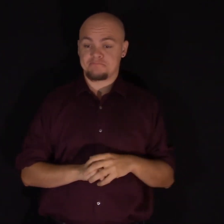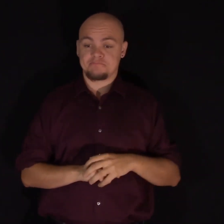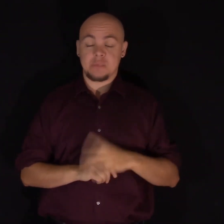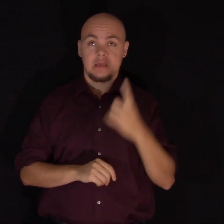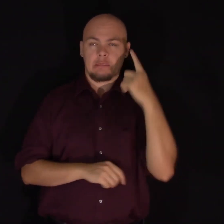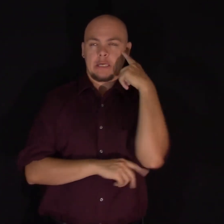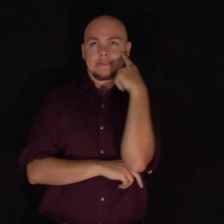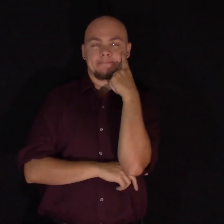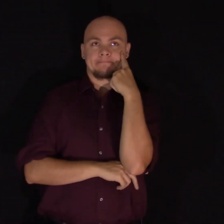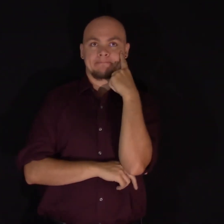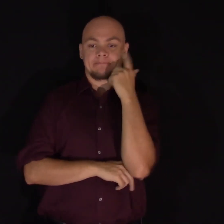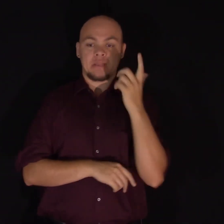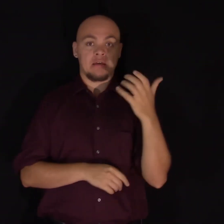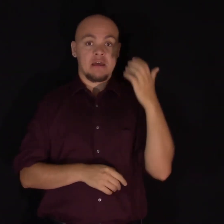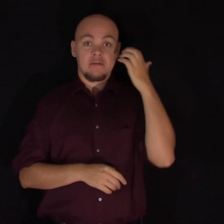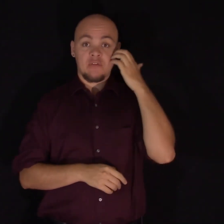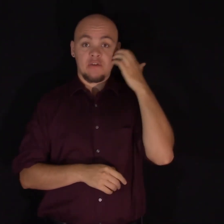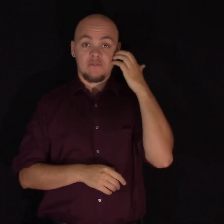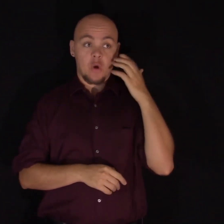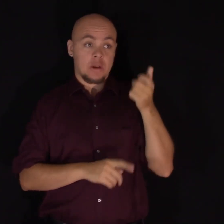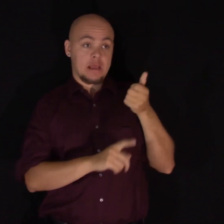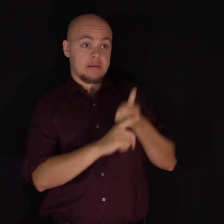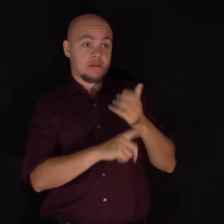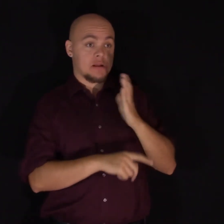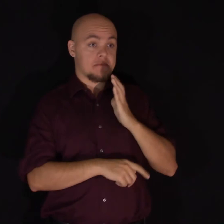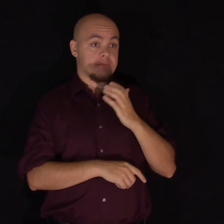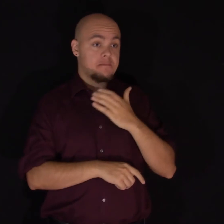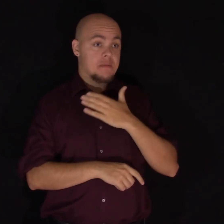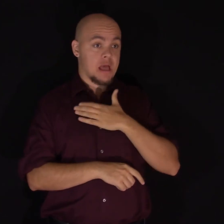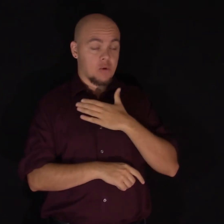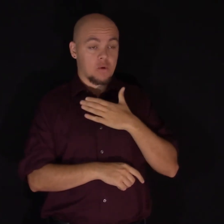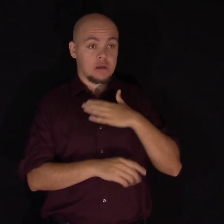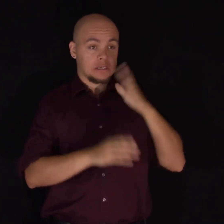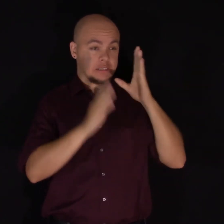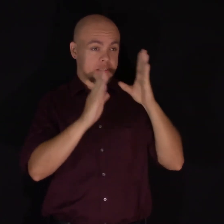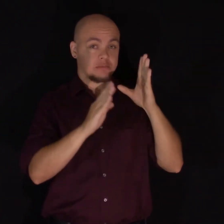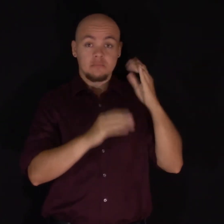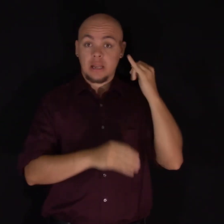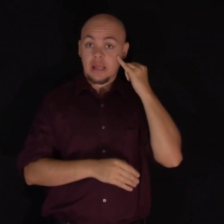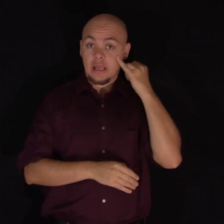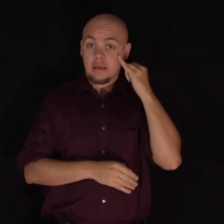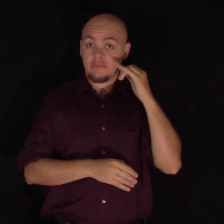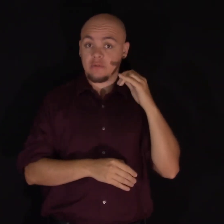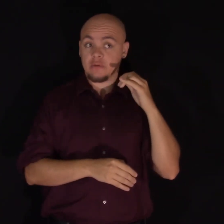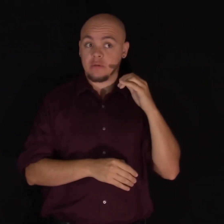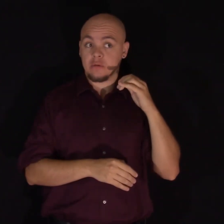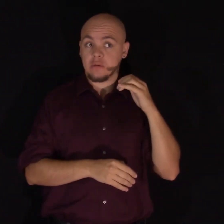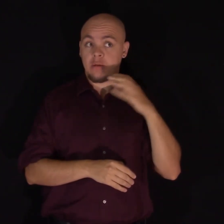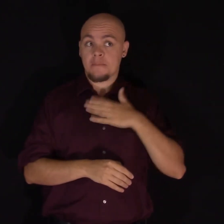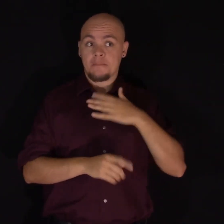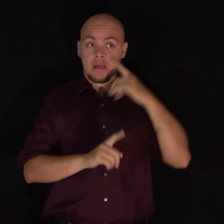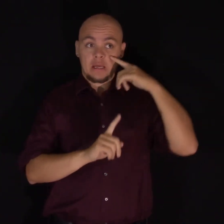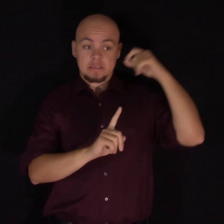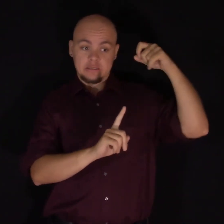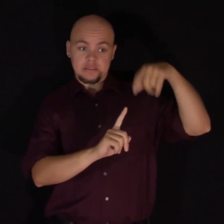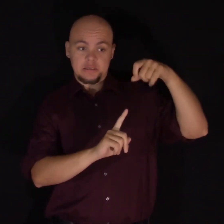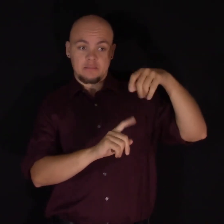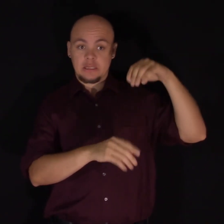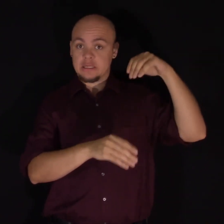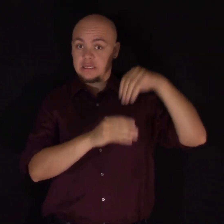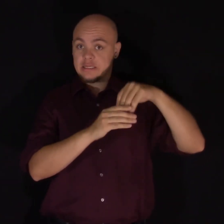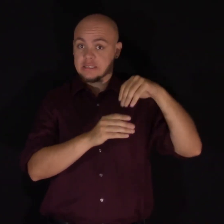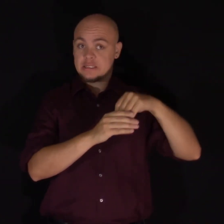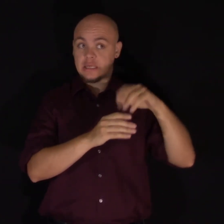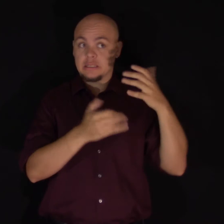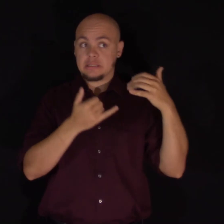okay, if the phone had this impact on my attention span, what if I lowered how stimulated I was even more